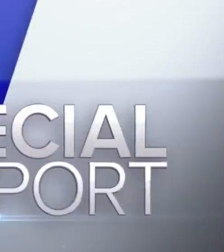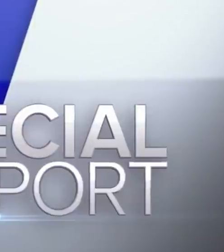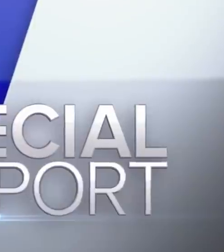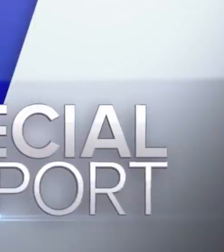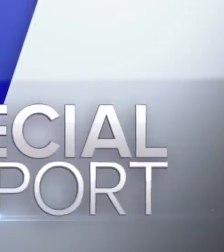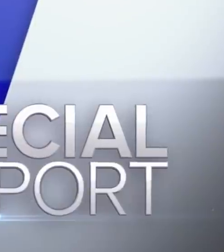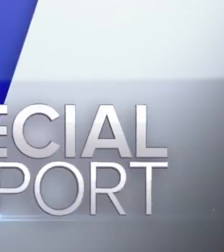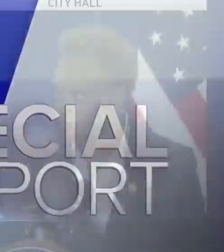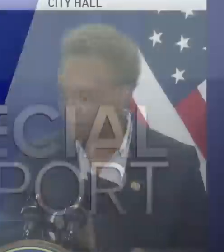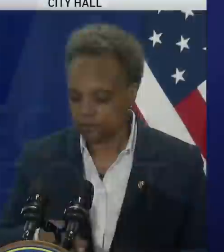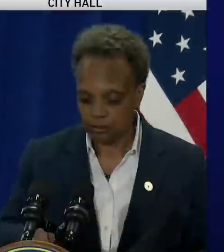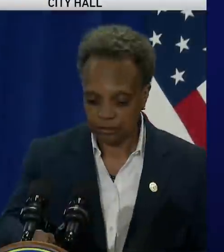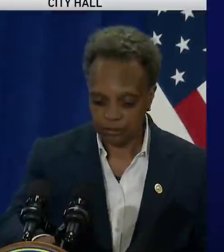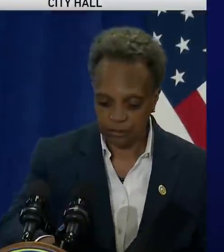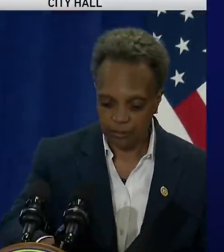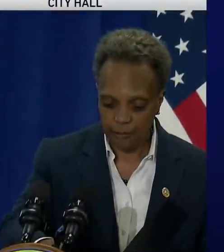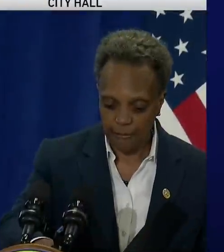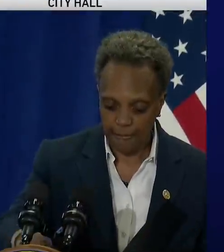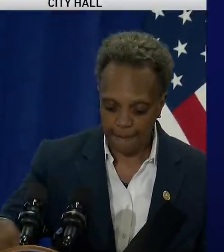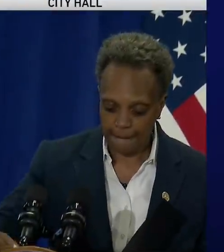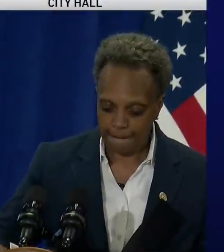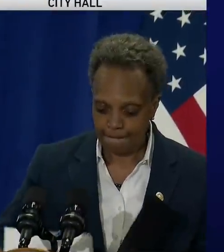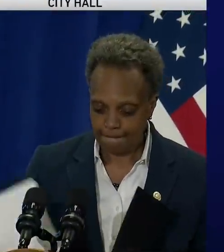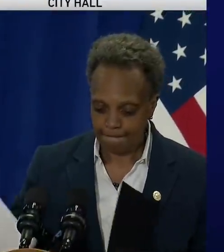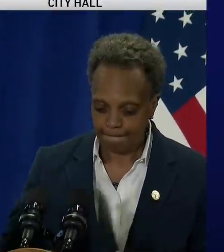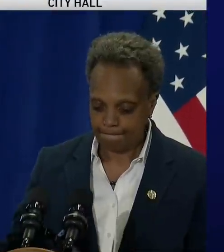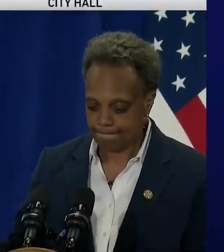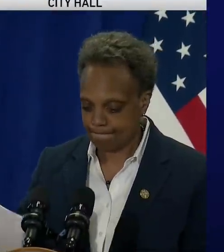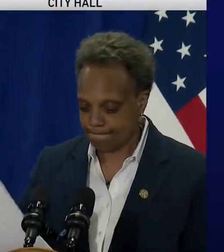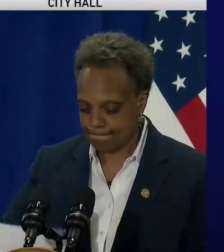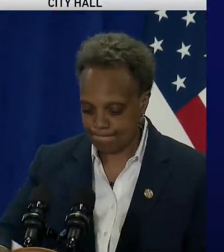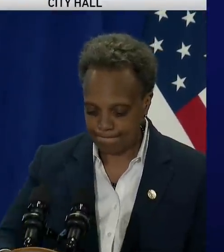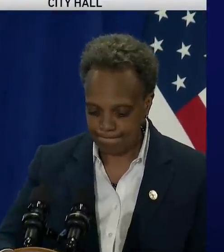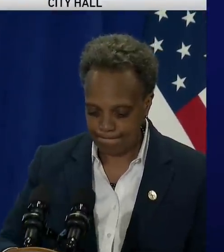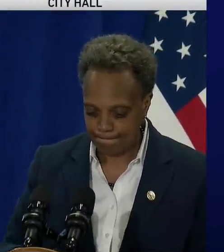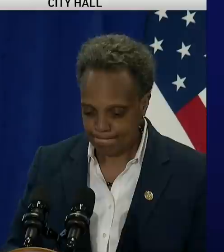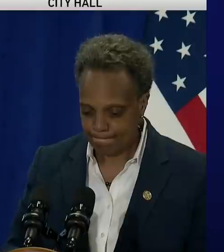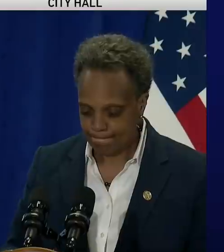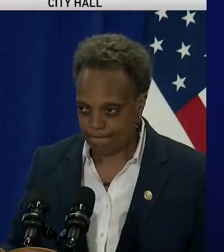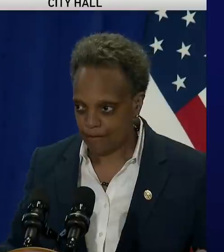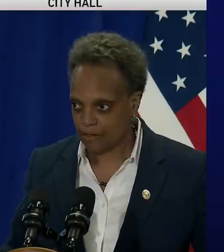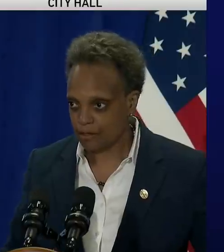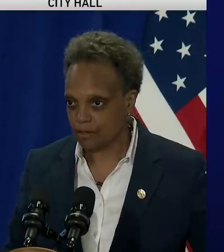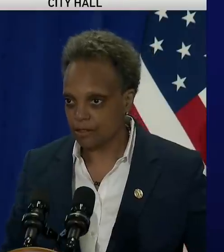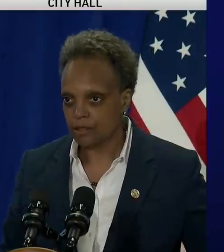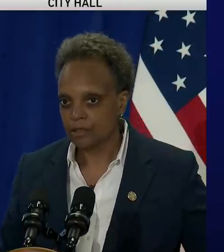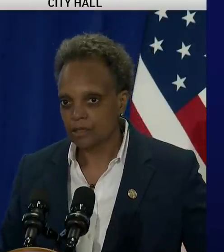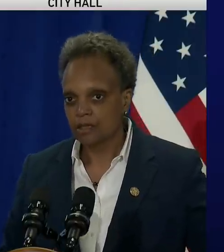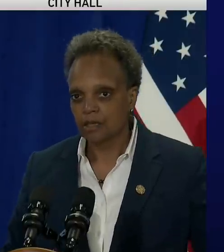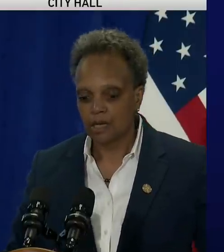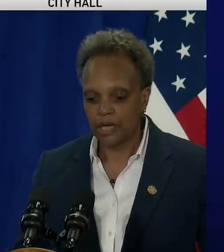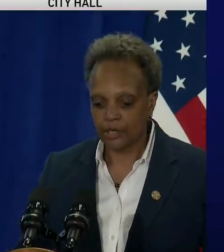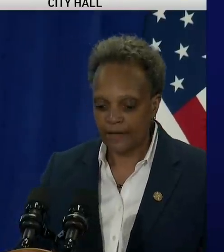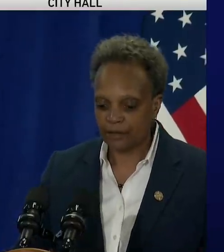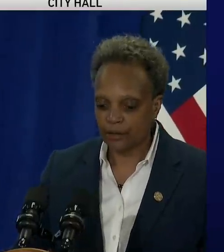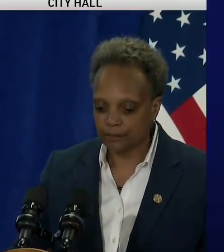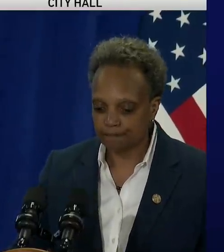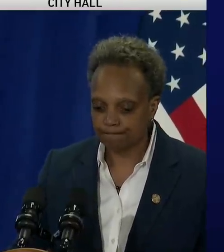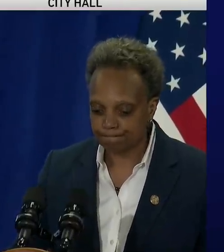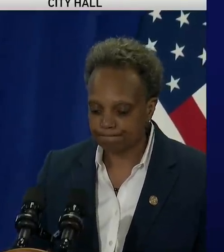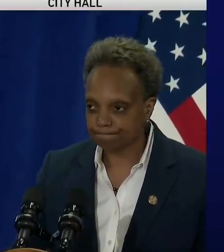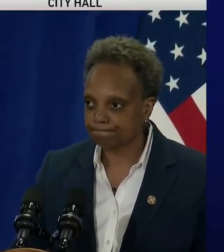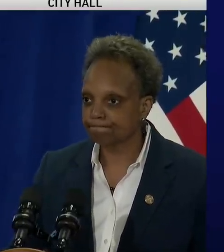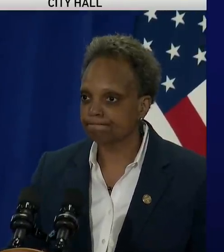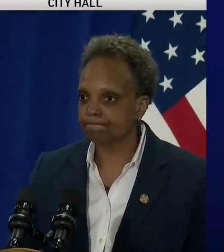CBN News Special Report. Good afternoon to you. I'm Ben Bradley. Let's head downtown where Mayor Lightfoot is joined by Chicago Police Brass and Congressman Bobby